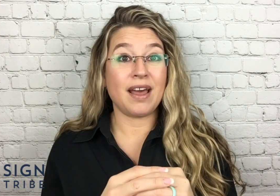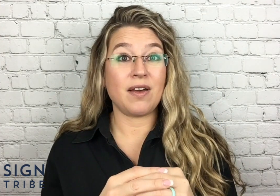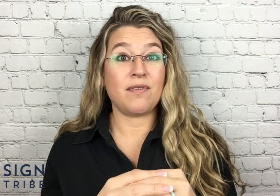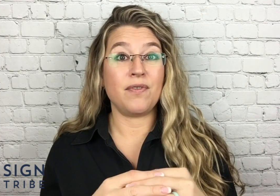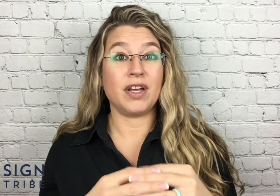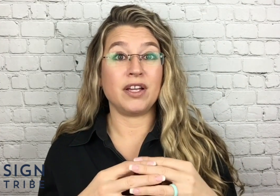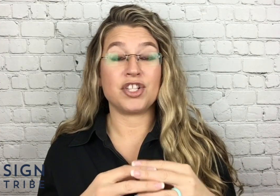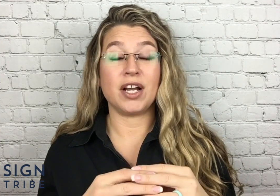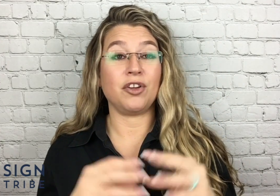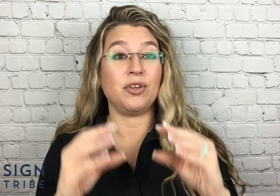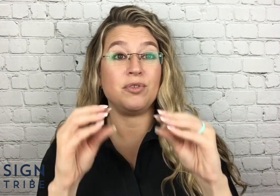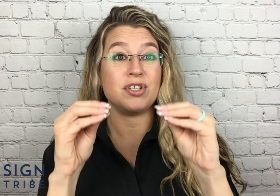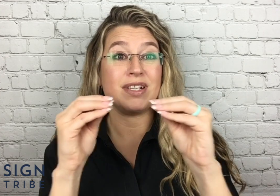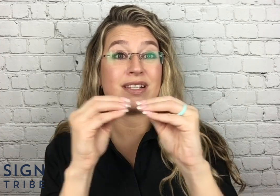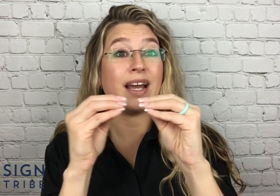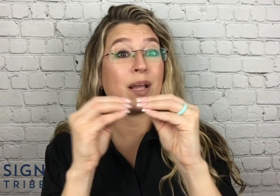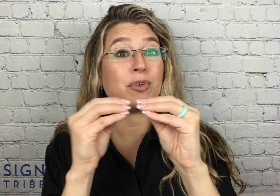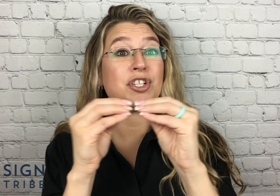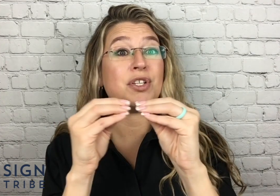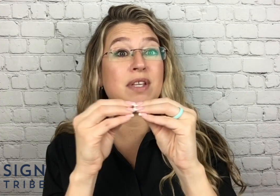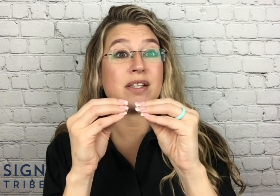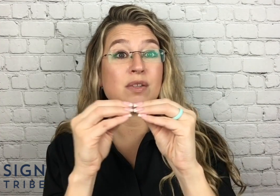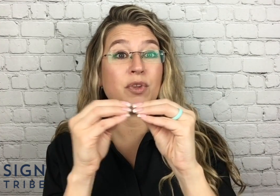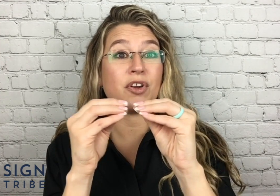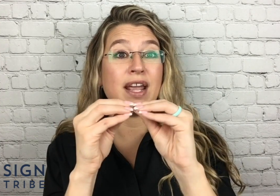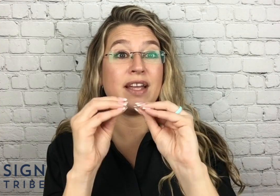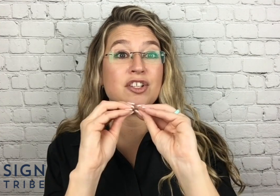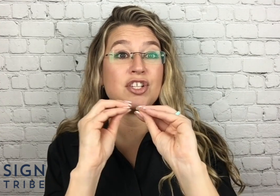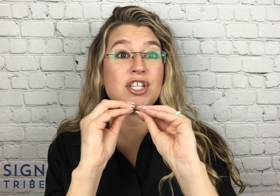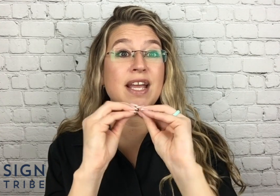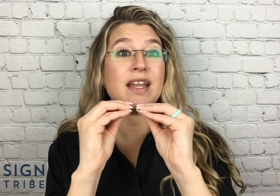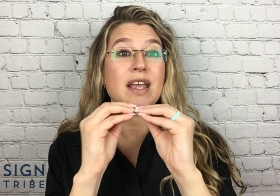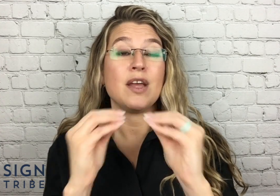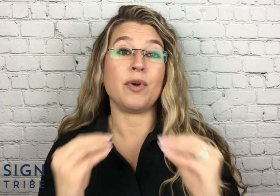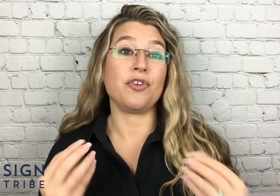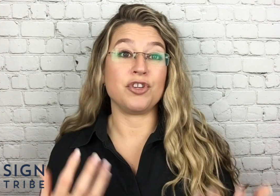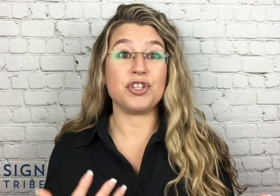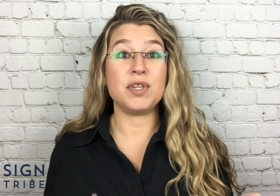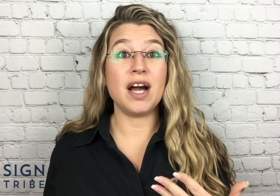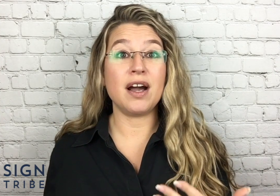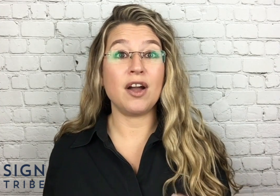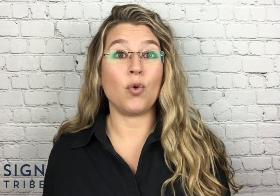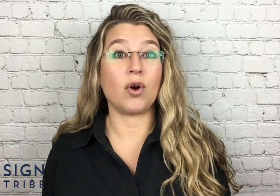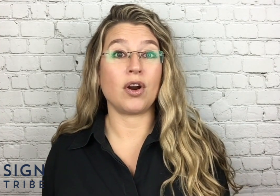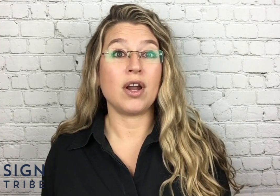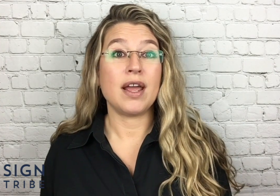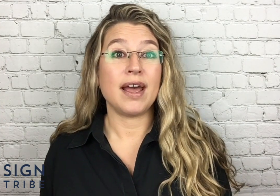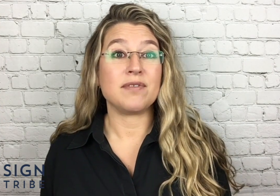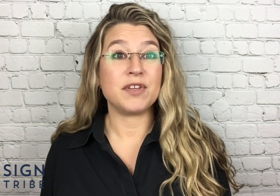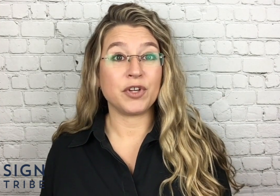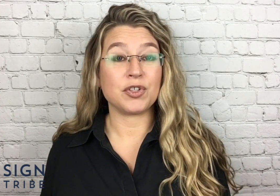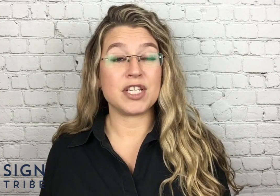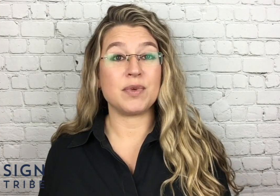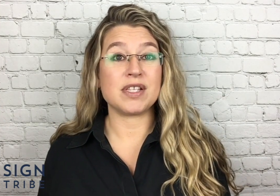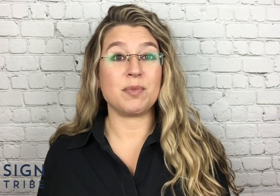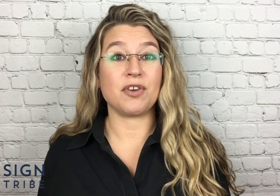have a child who just is not able to do this with their hands just yet, whether they're too young or have difficulty with some of their fine